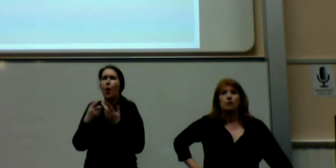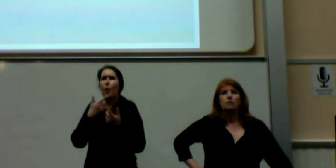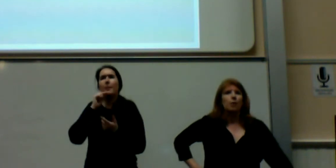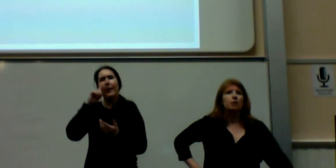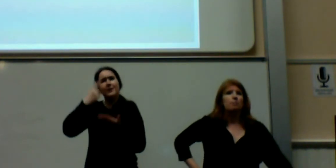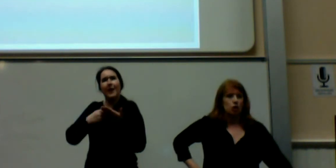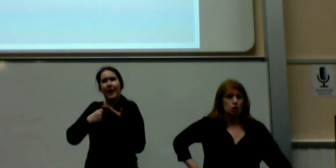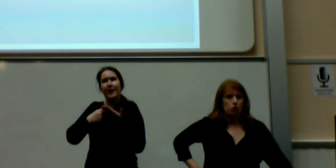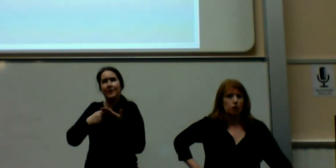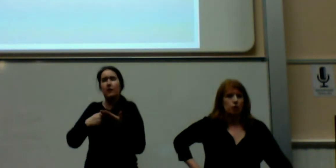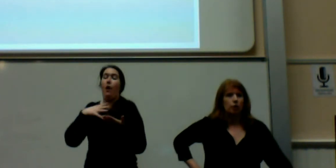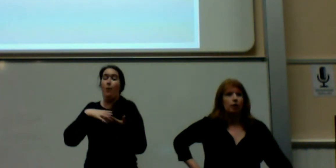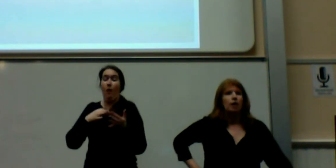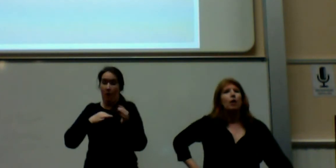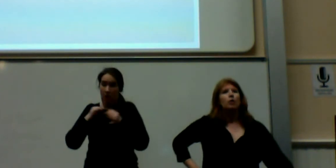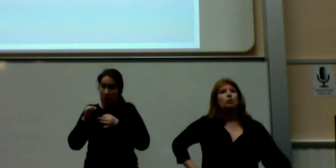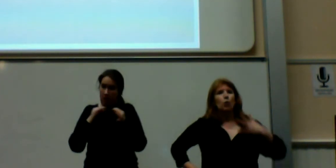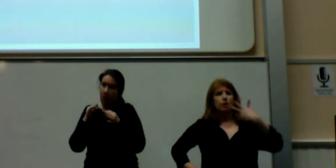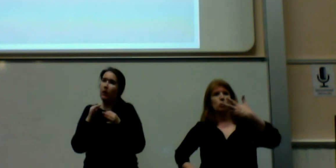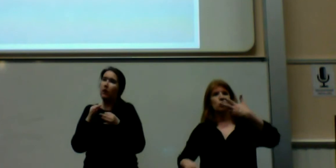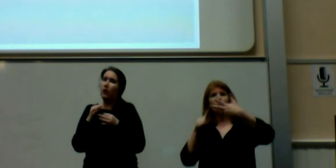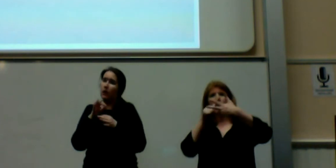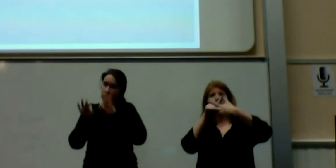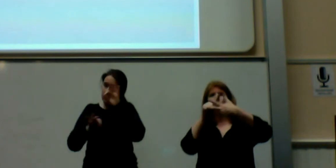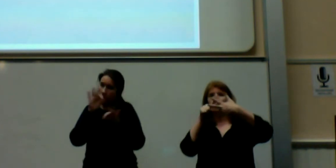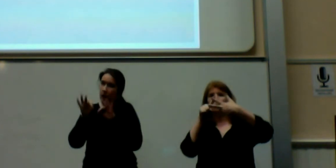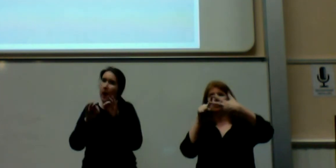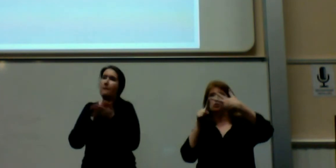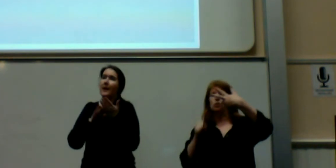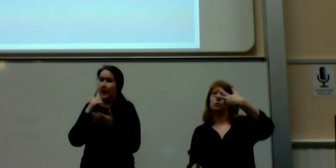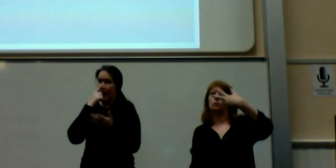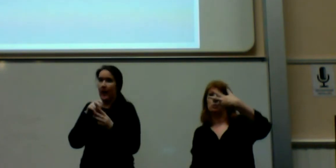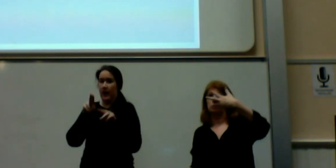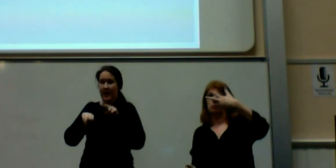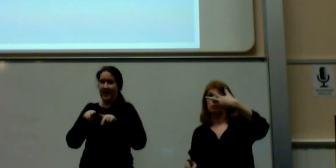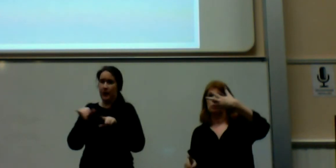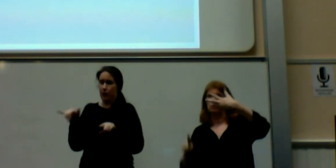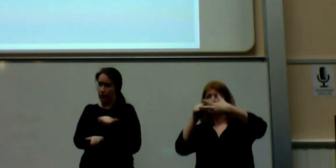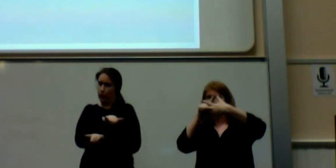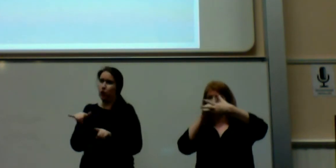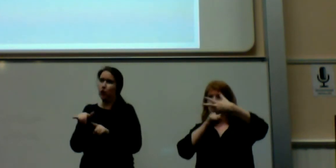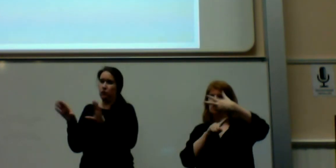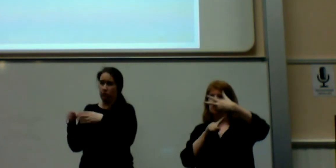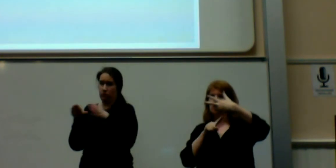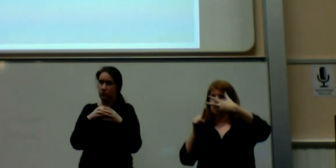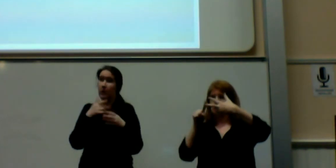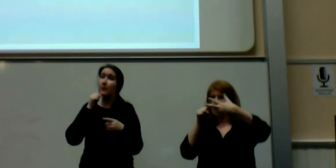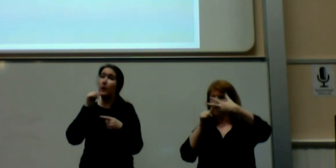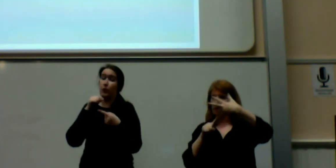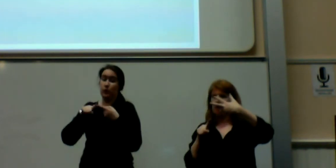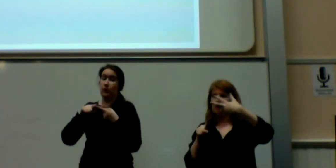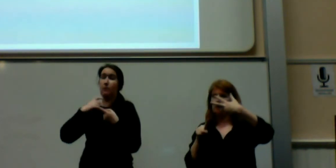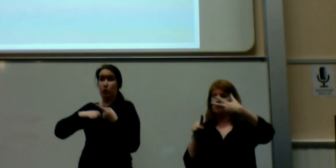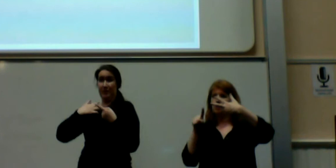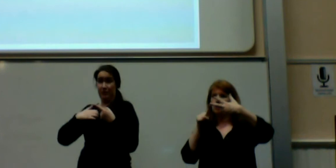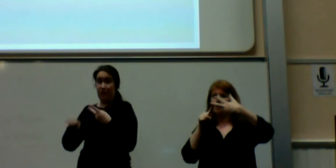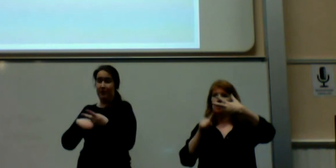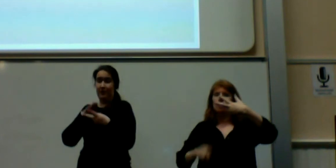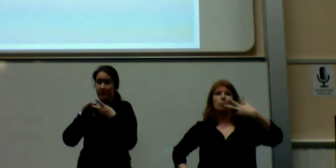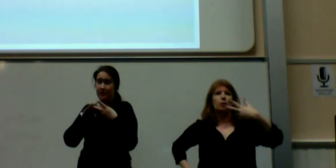instrument that would measure to what degree people use personal interest, maintaining